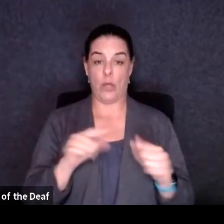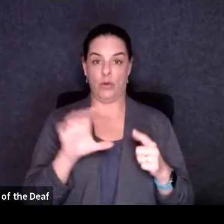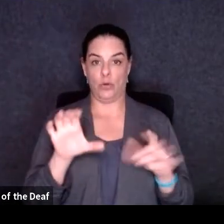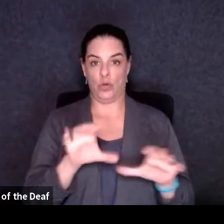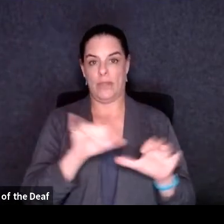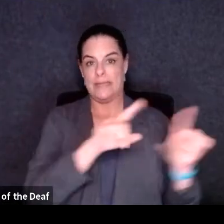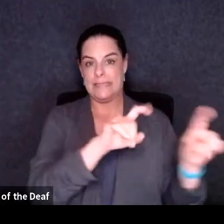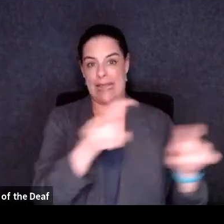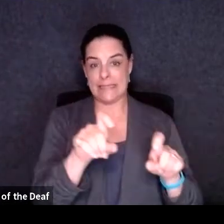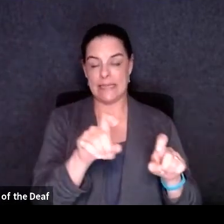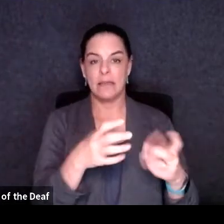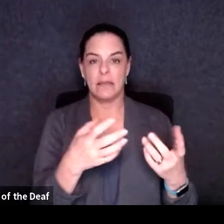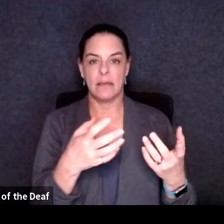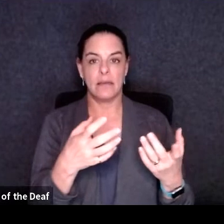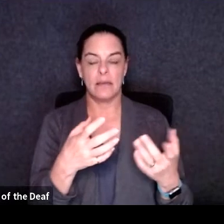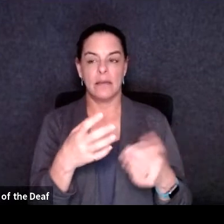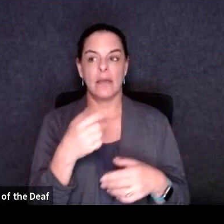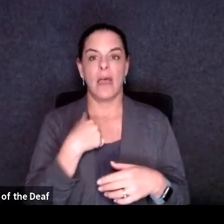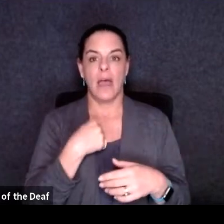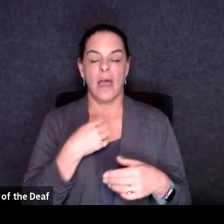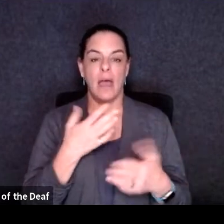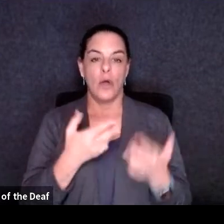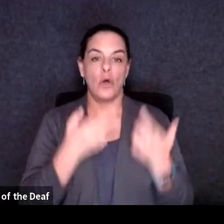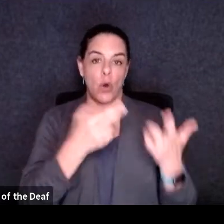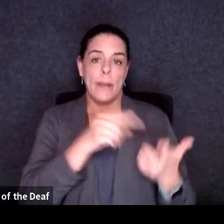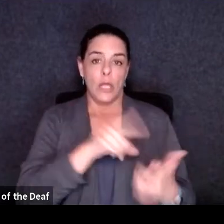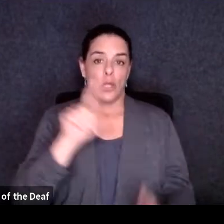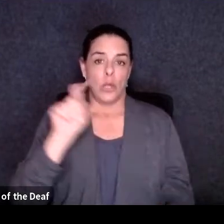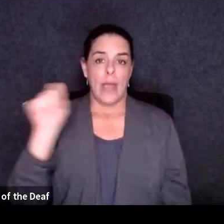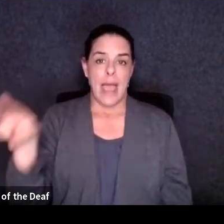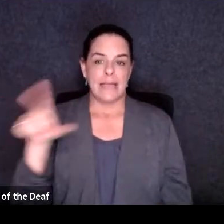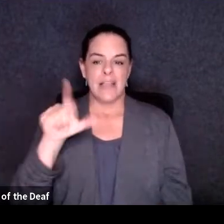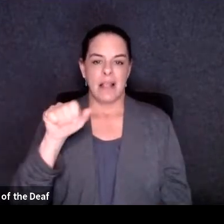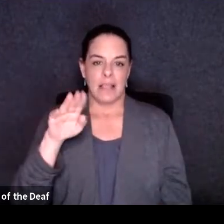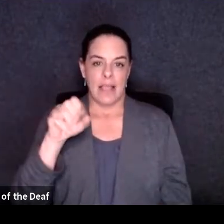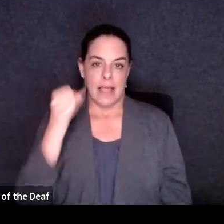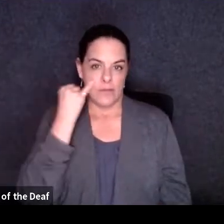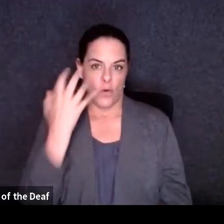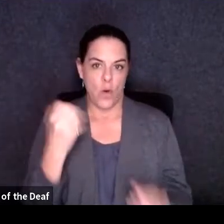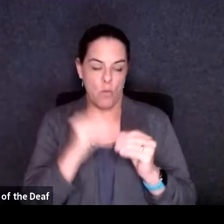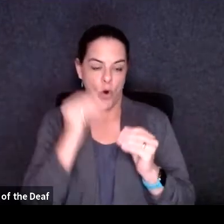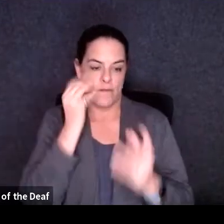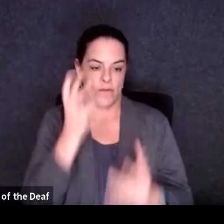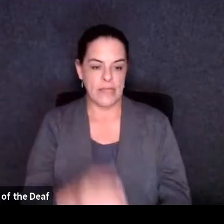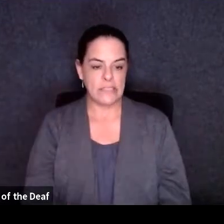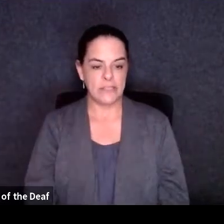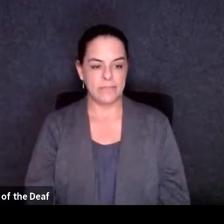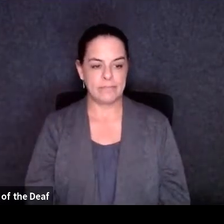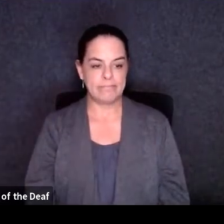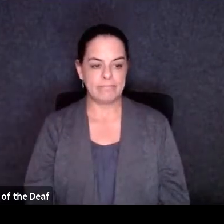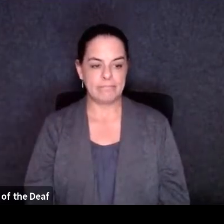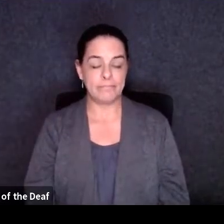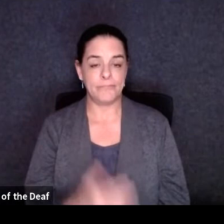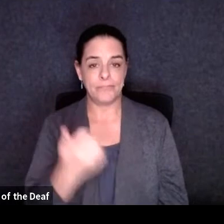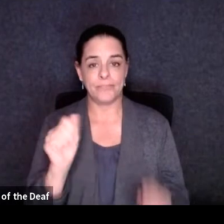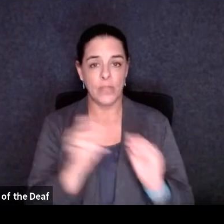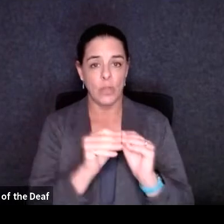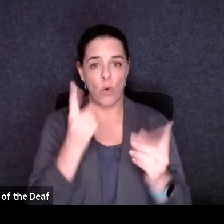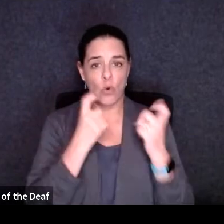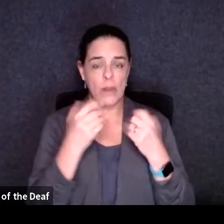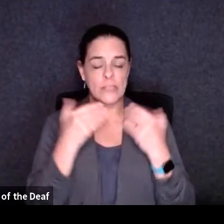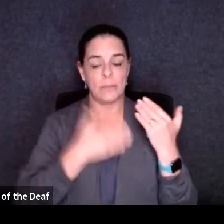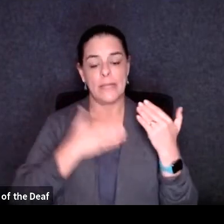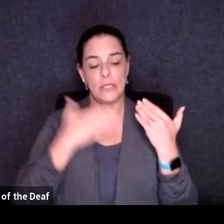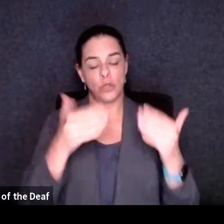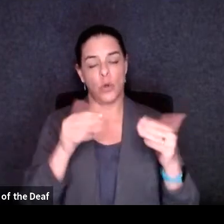in the community. It's actually that. So I would recommend that you ask the labs if you want more information on that. All right, any further questions, please go